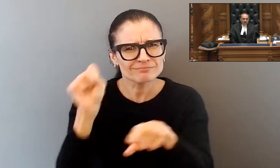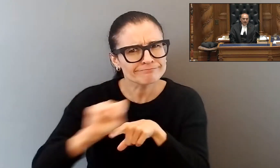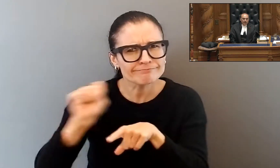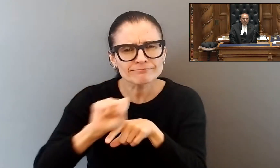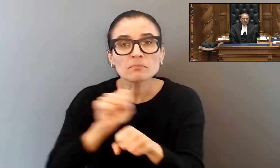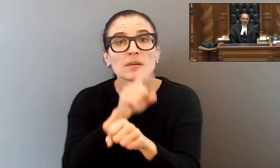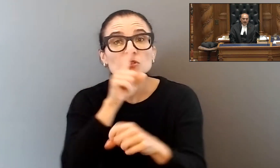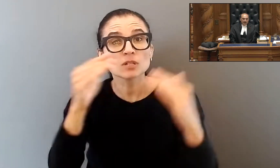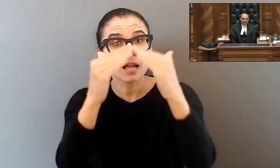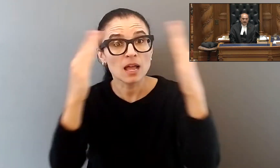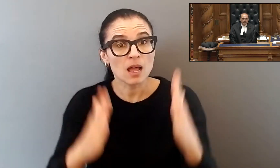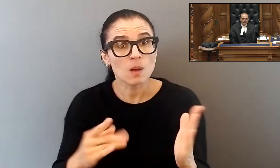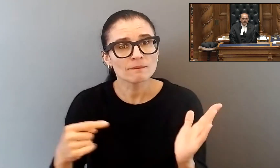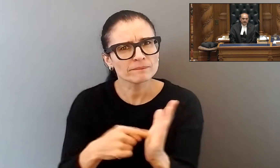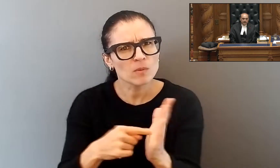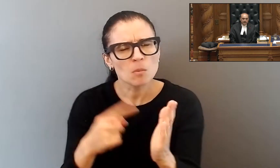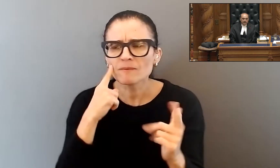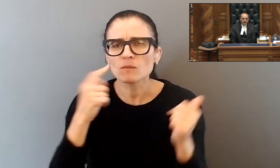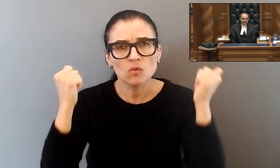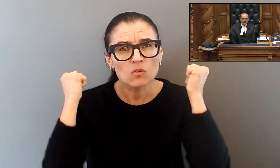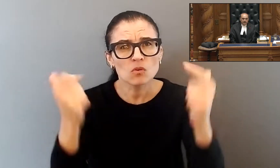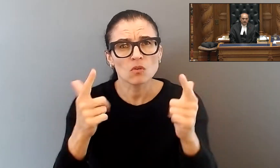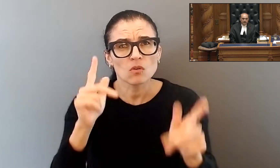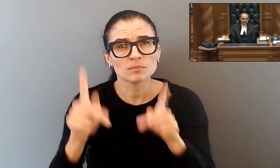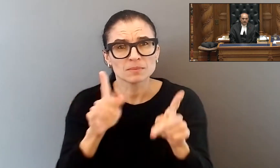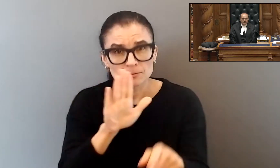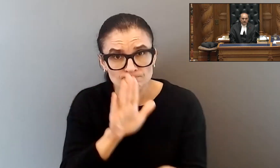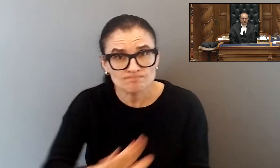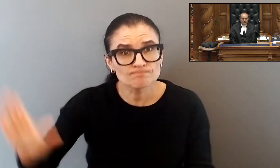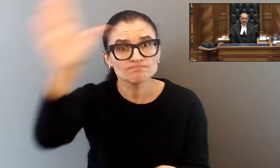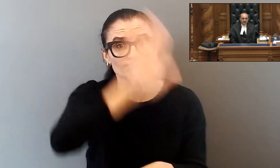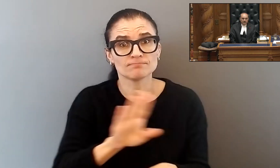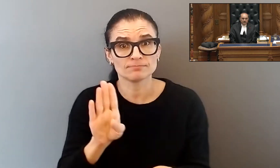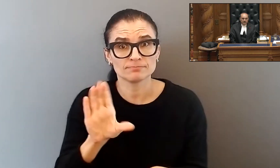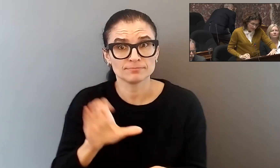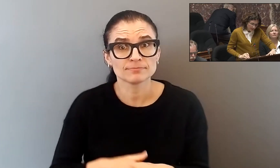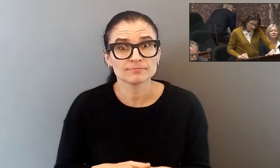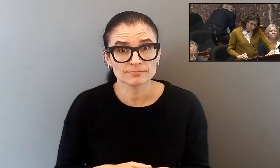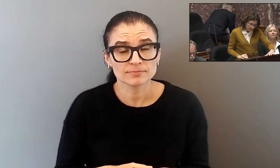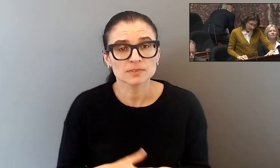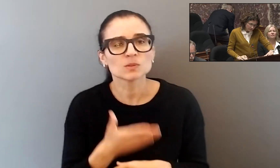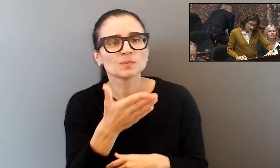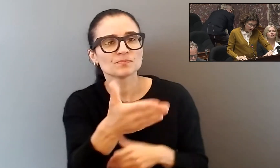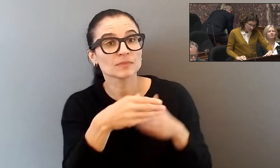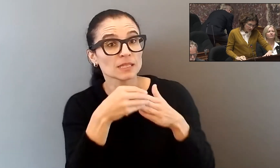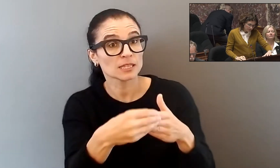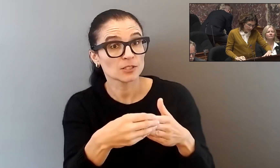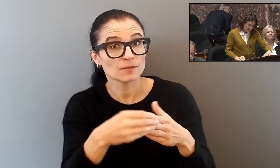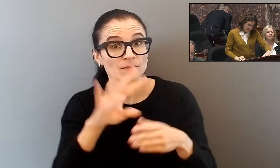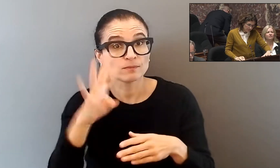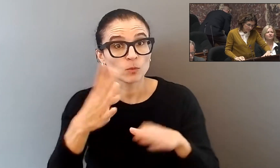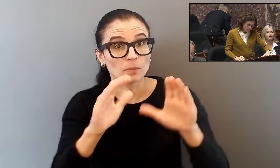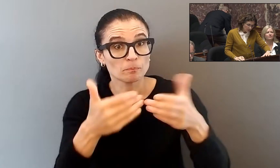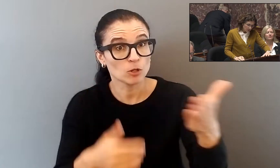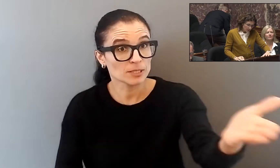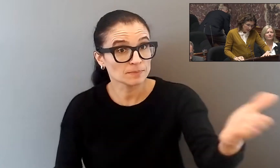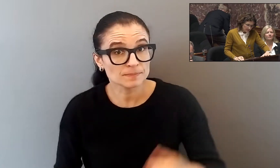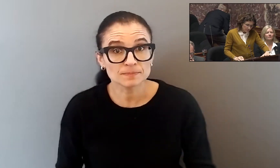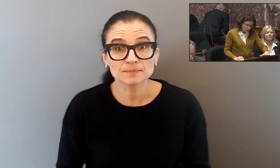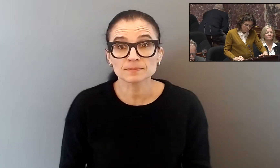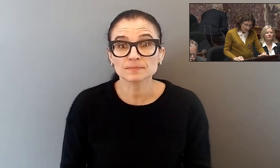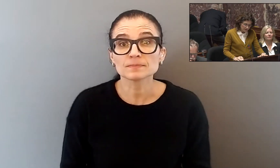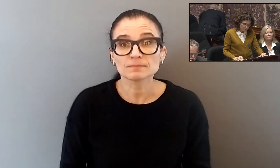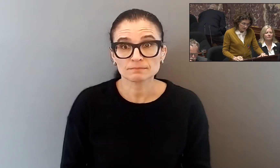Leader of the Fourth Party. Thank you, Mr. Speaker. World-renowned child advocate Christopher Elston